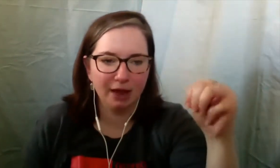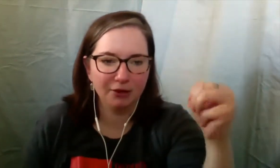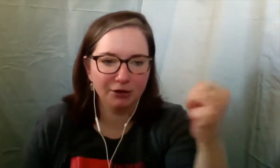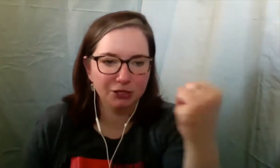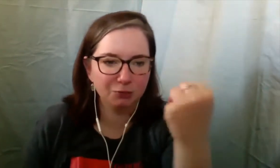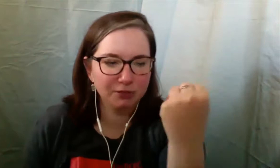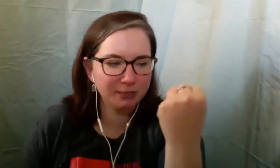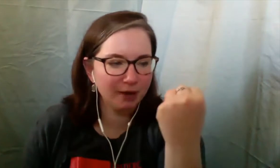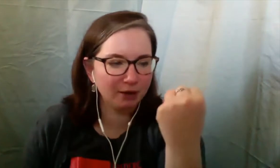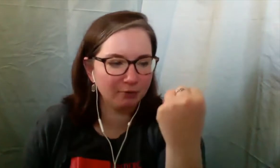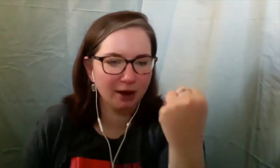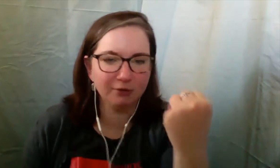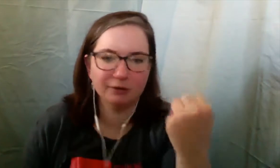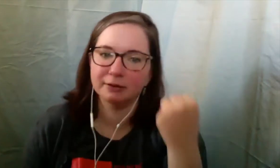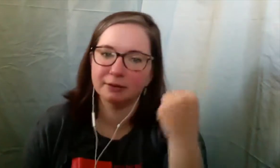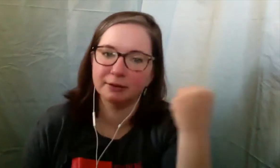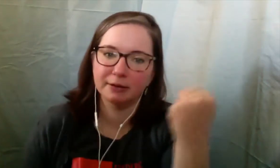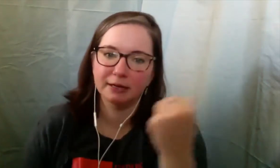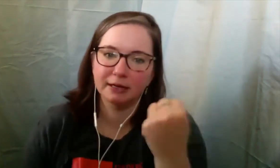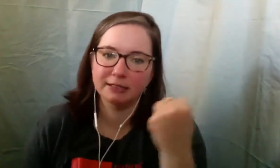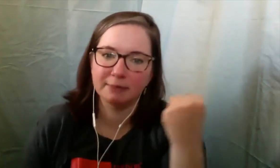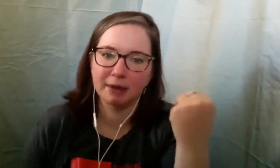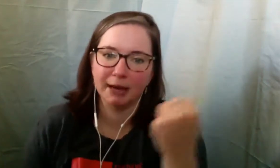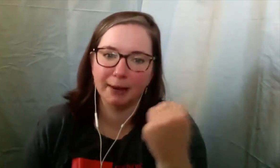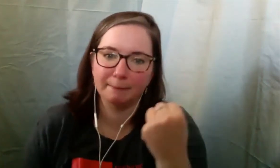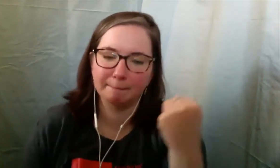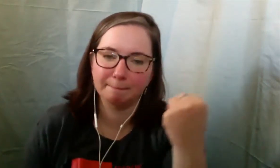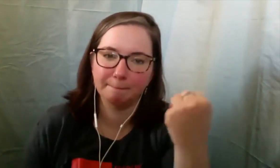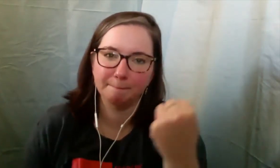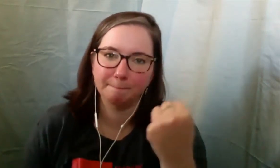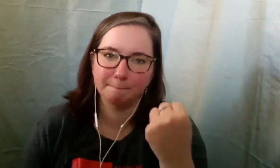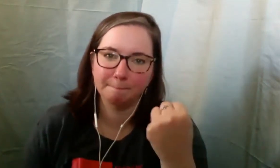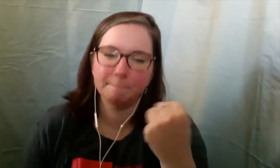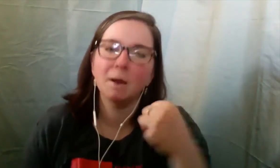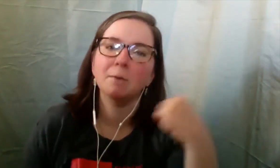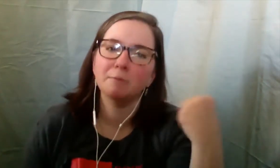going to twist it back around. Send Monday. Monday.